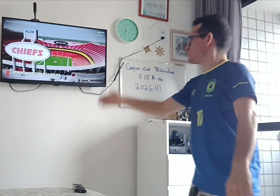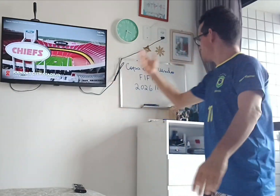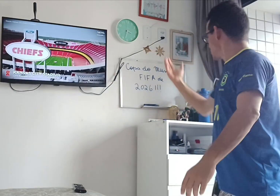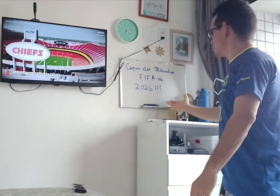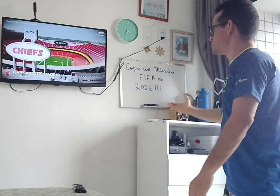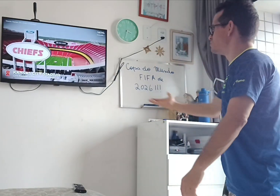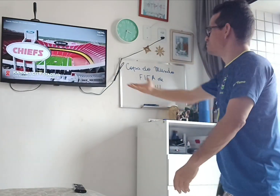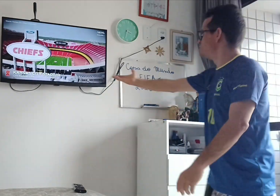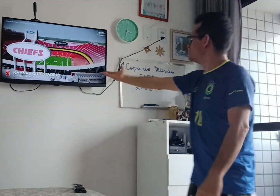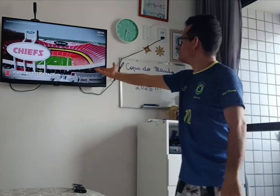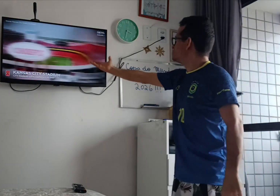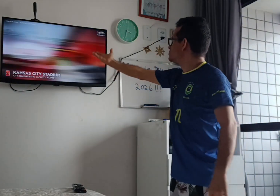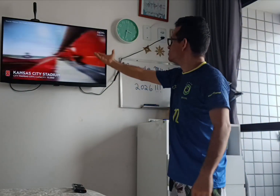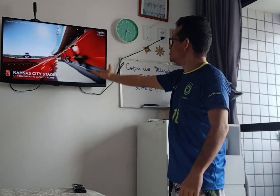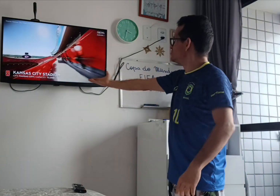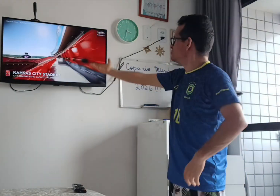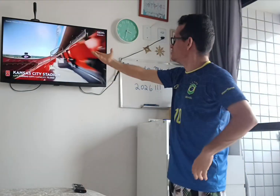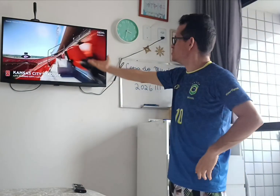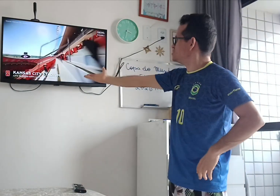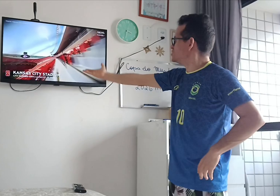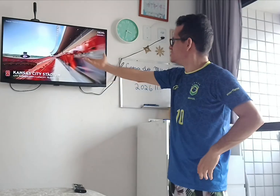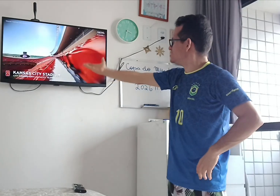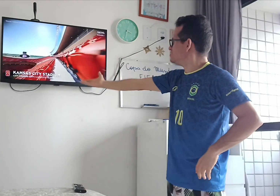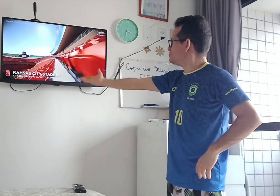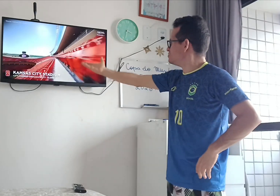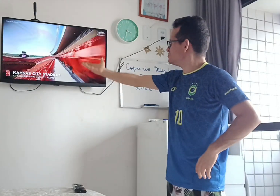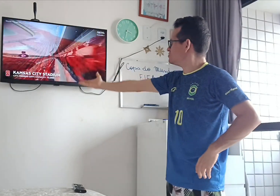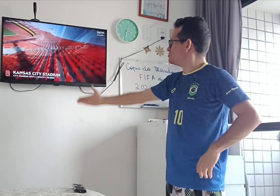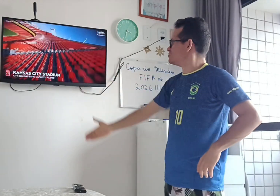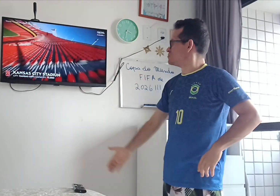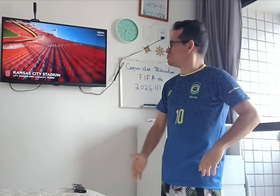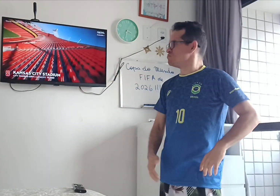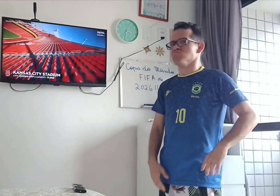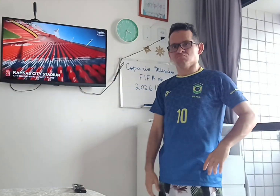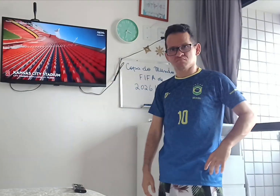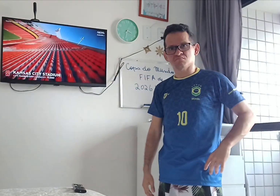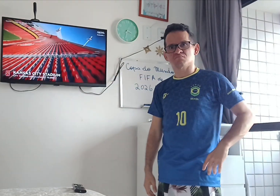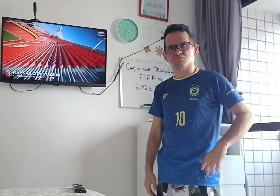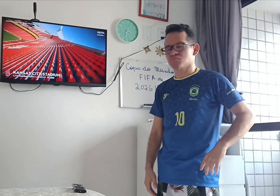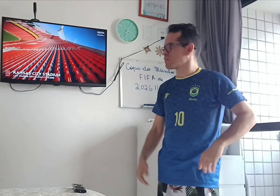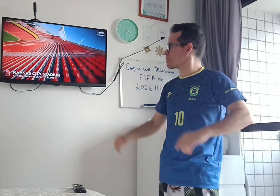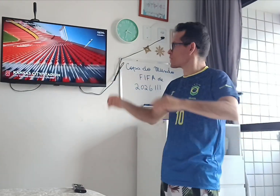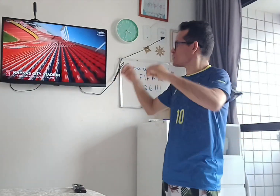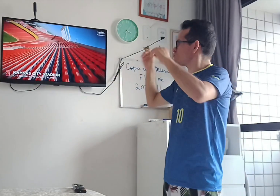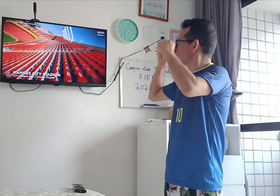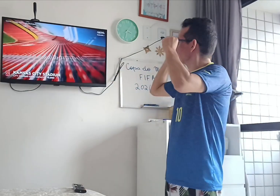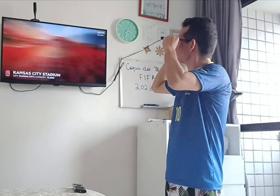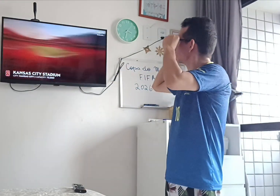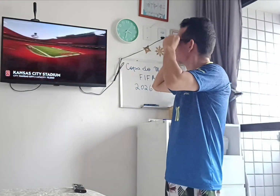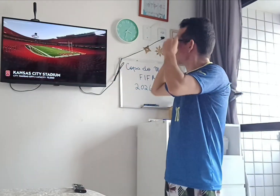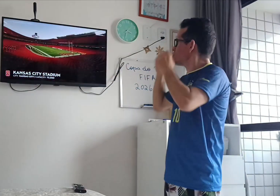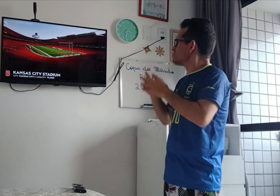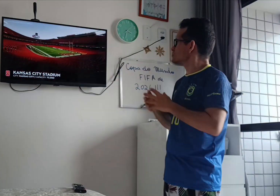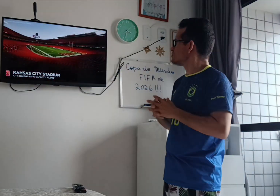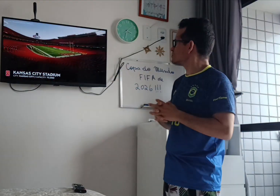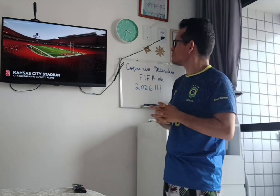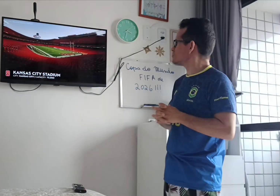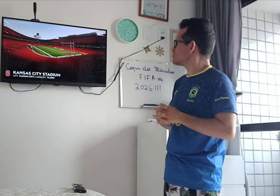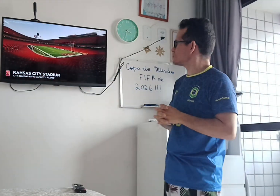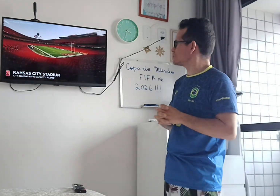arrays perched high above the sidelines. Its symmetrical wraparound seating and an enclosed field help trap sound, making it one of the